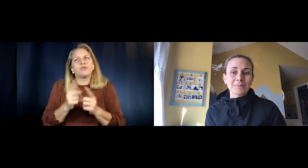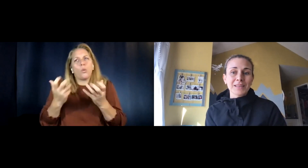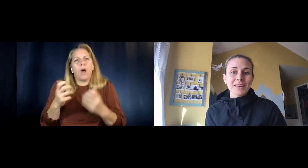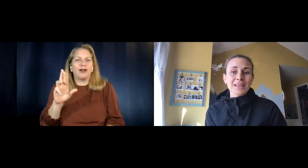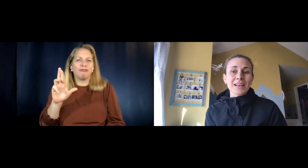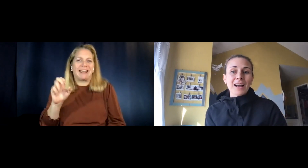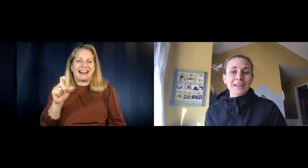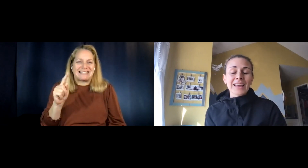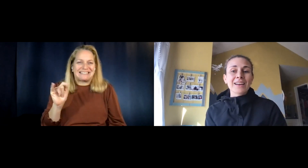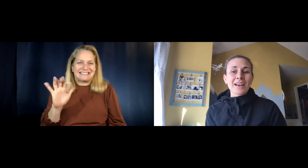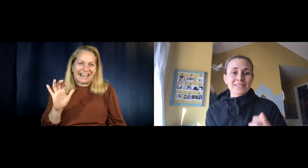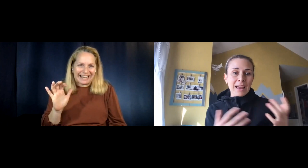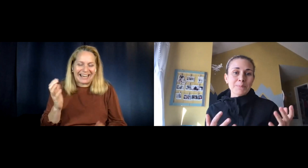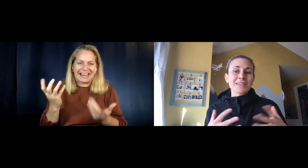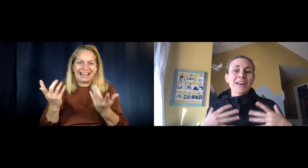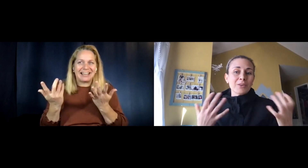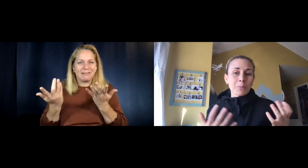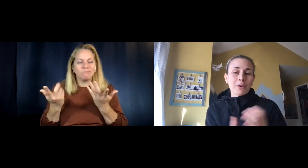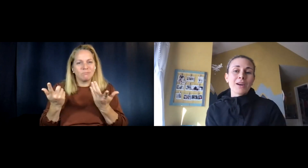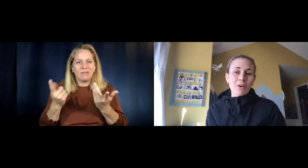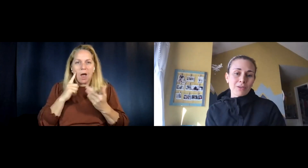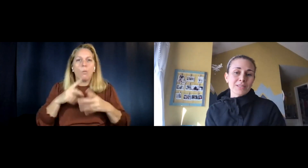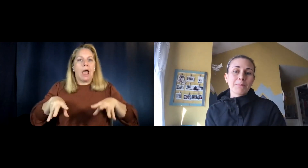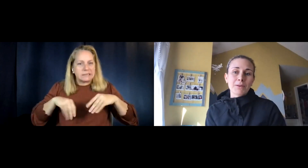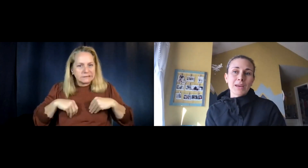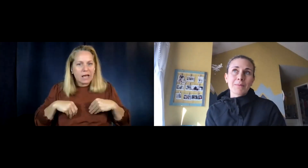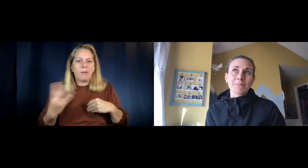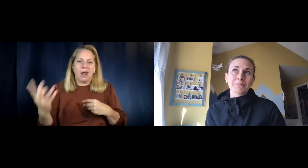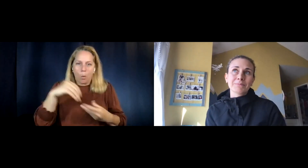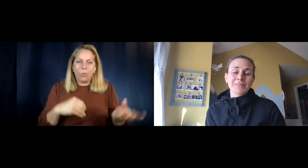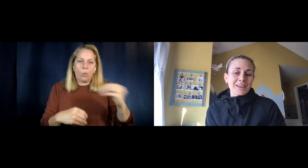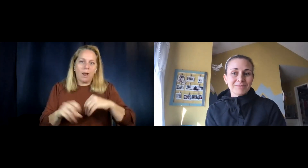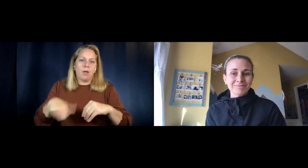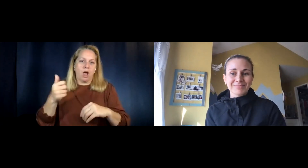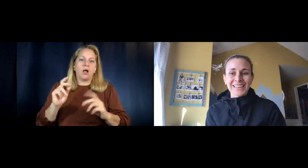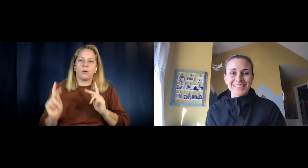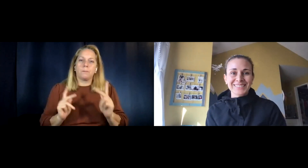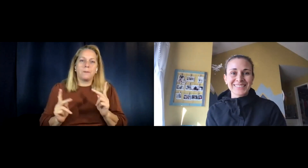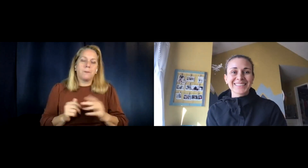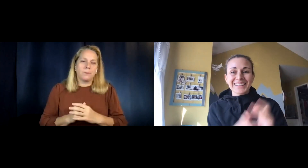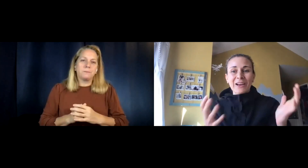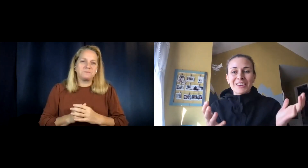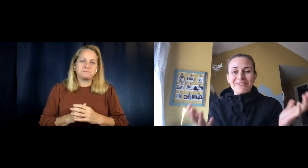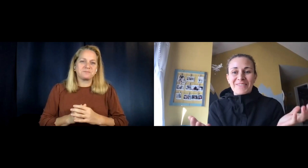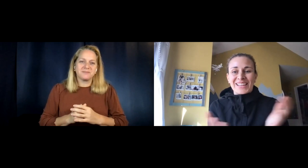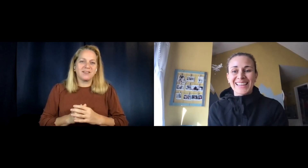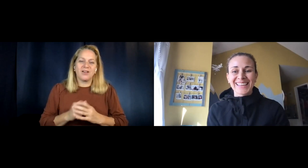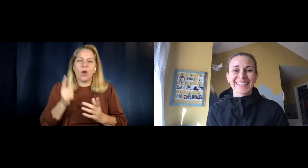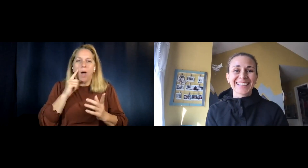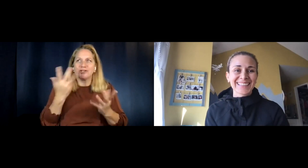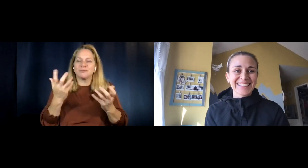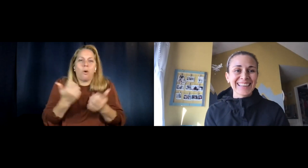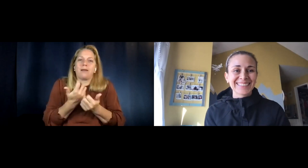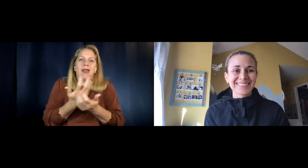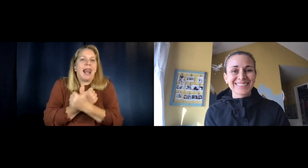and that accepts and incorporate others, and very, yeah, like loving family.